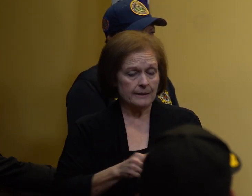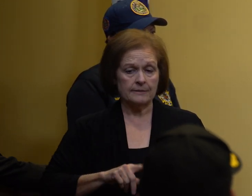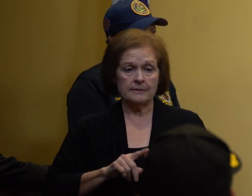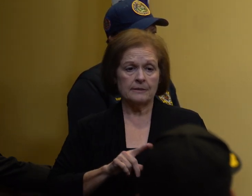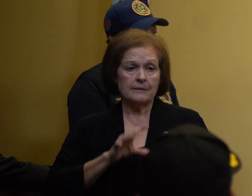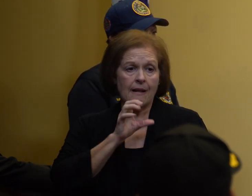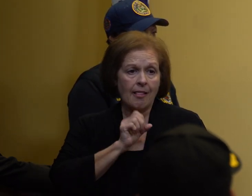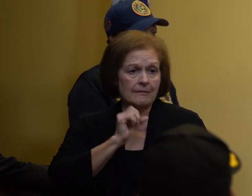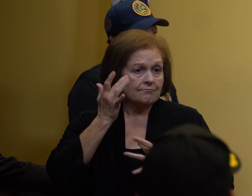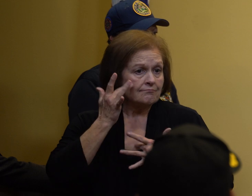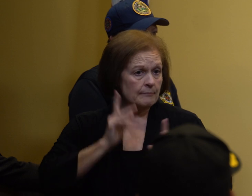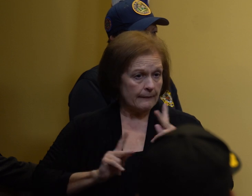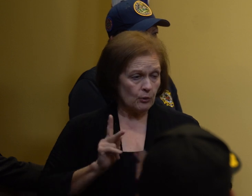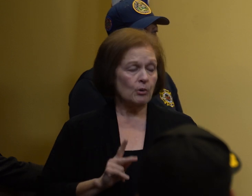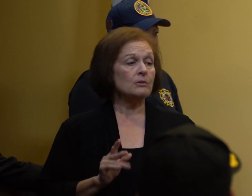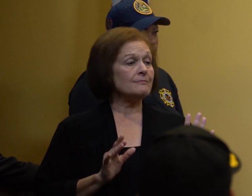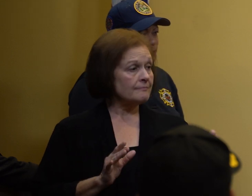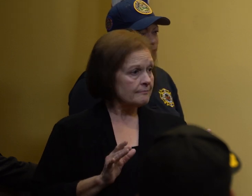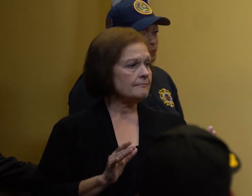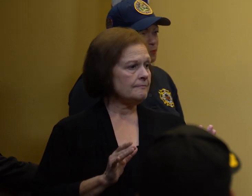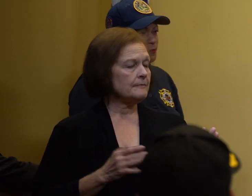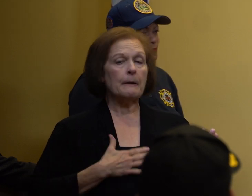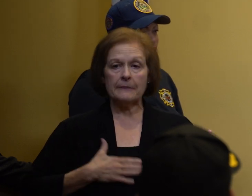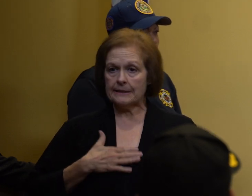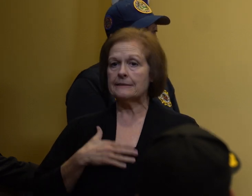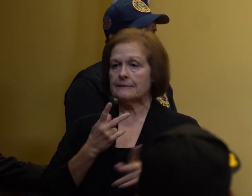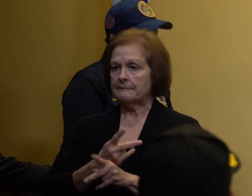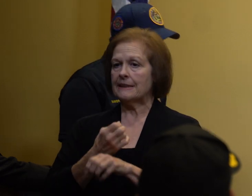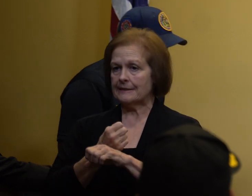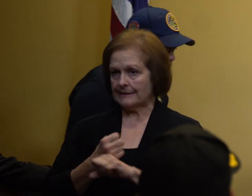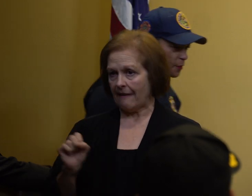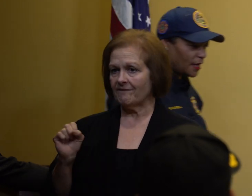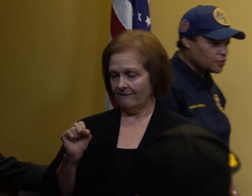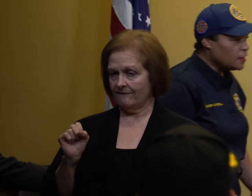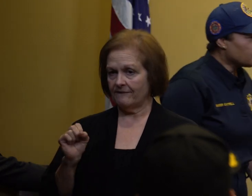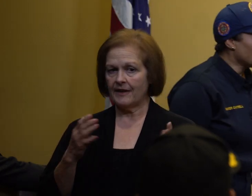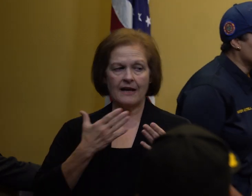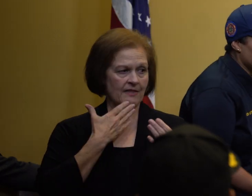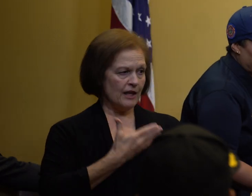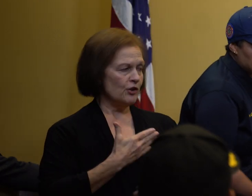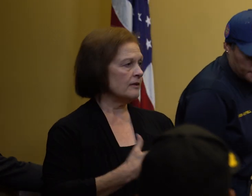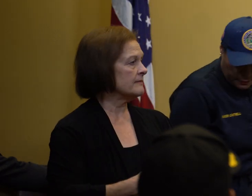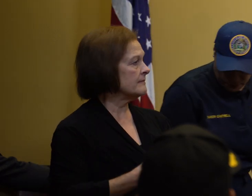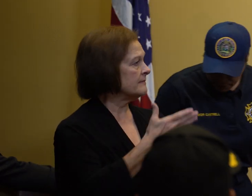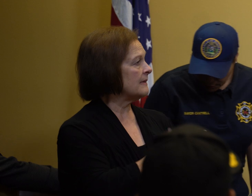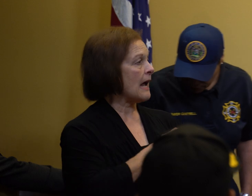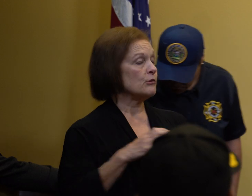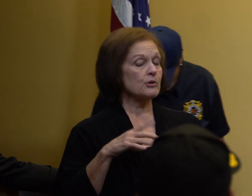people, and so just everybody please stay safe. And thank you, Madam Mayor. Thank you so much. Councilman